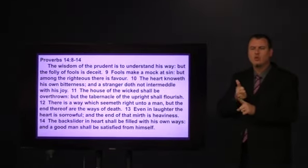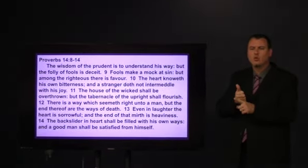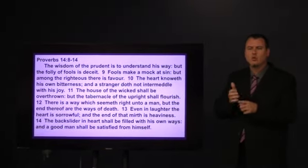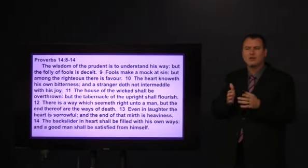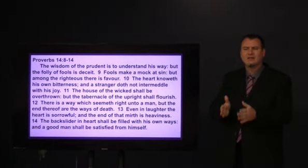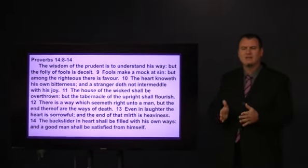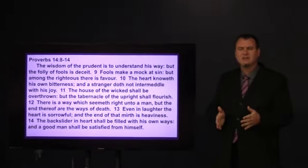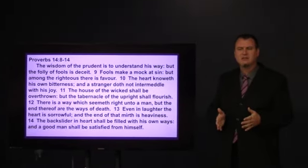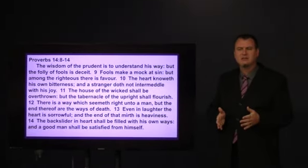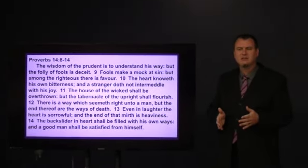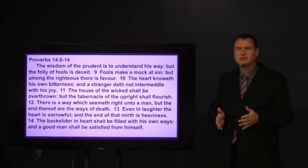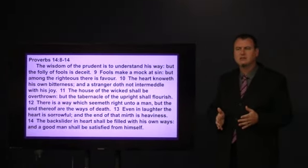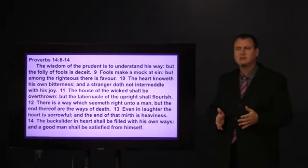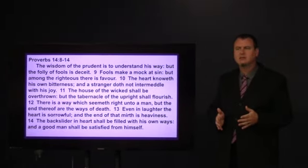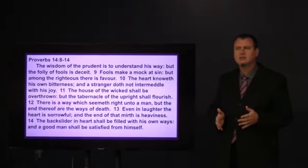Be filled with your own ways.